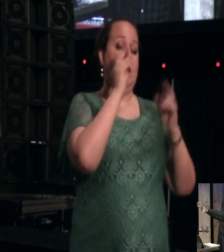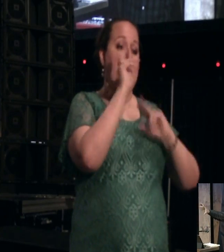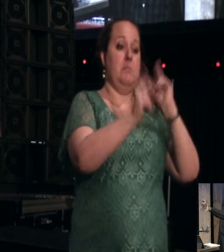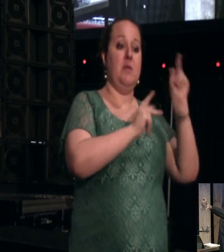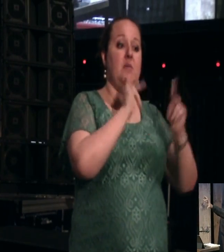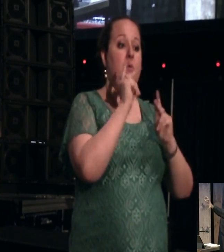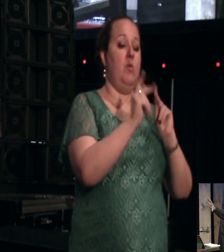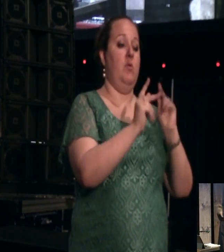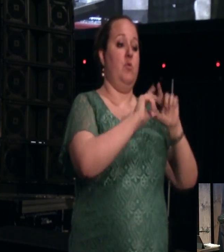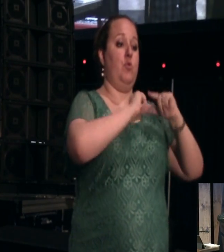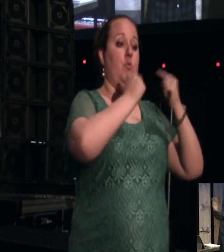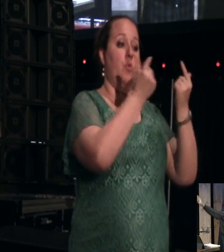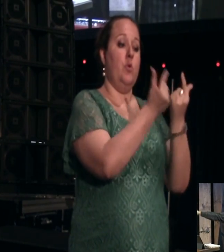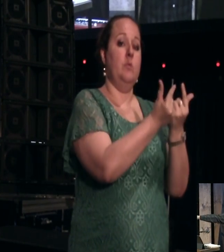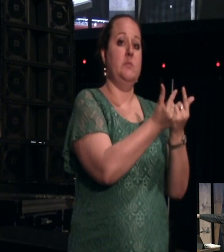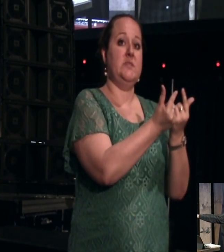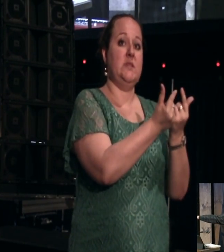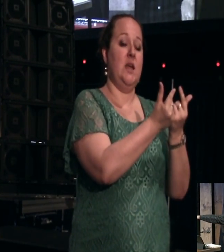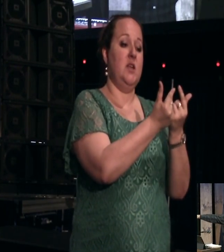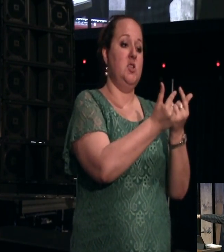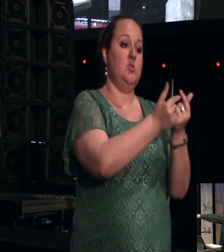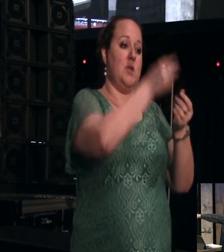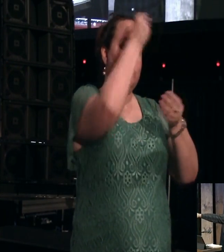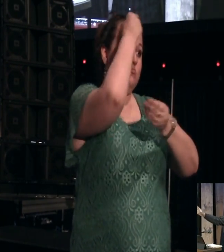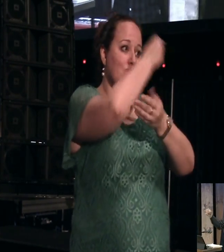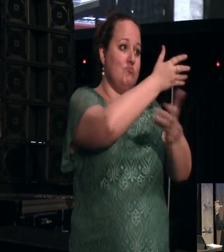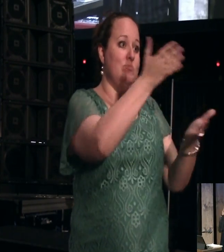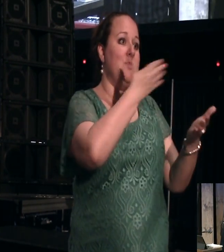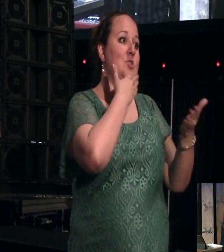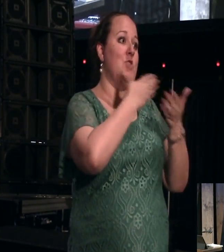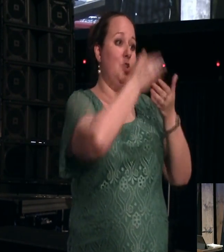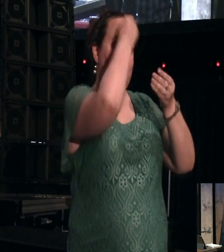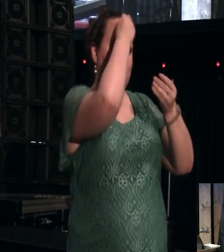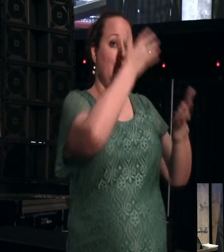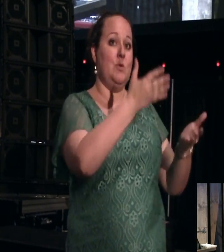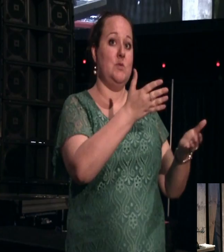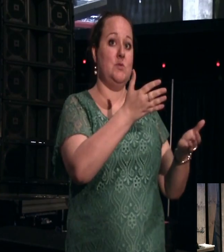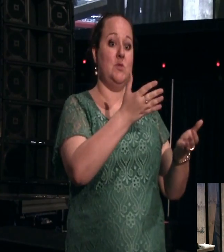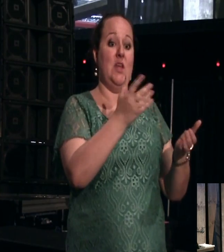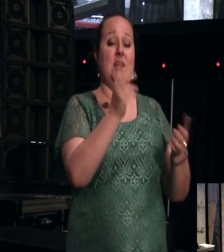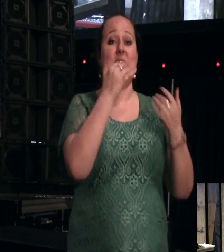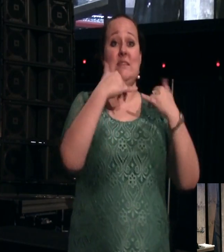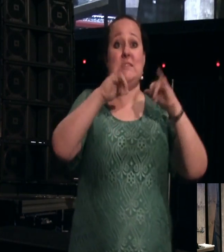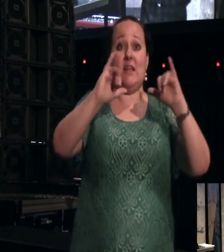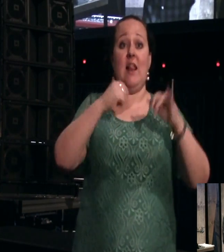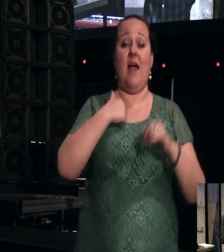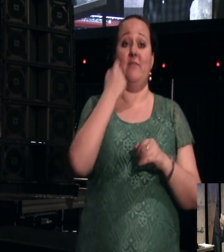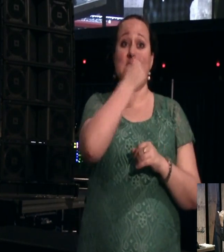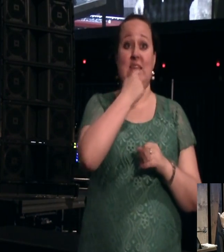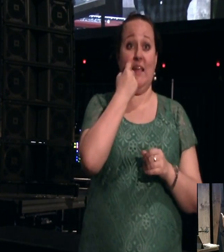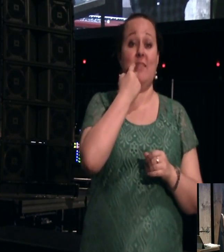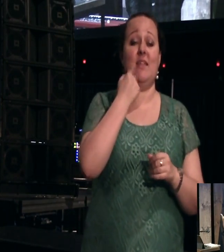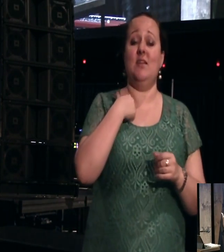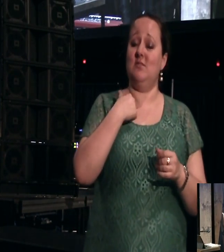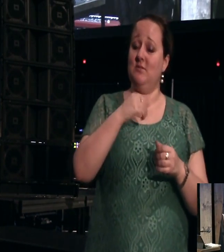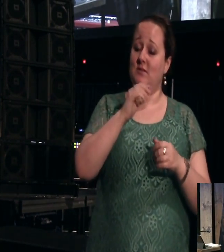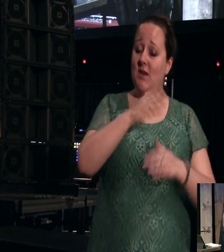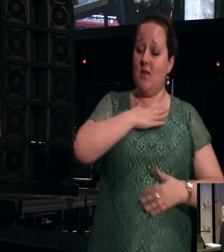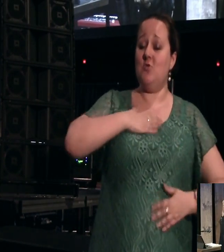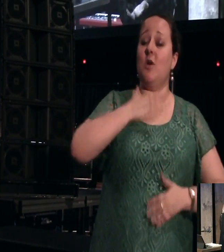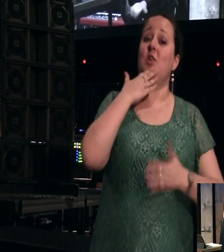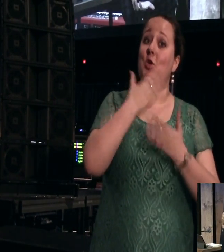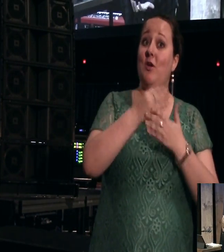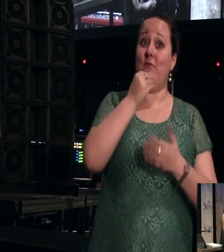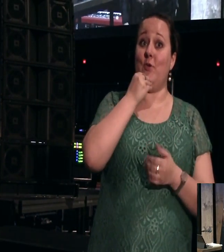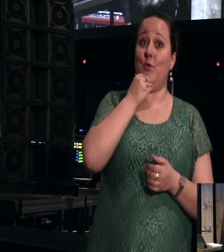you can go to one of the thousands of unreached people groups and you can spread the gospel. While you still have your teeth,